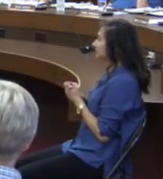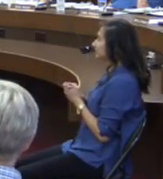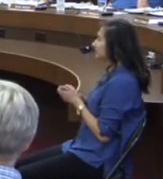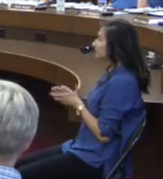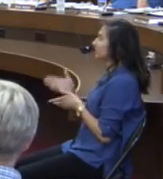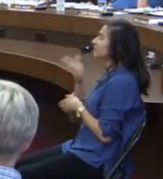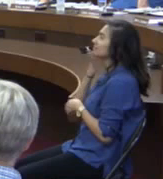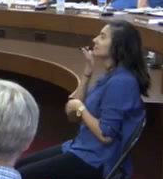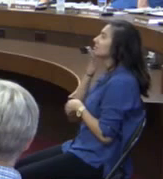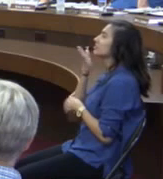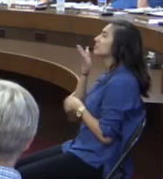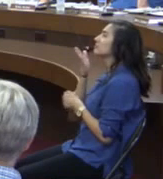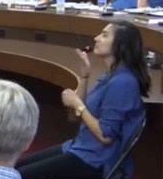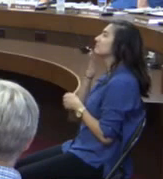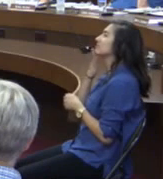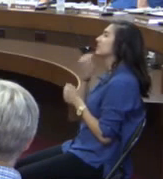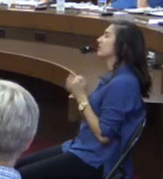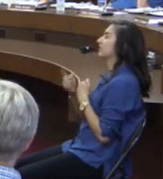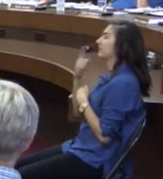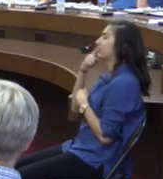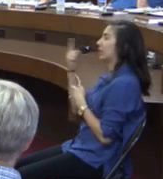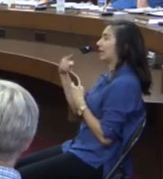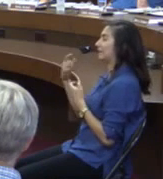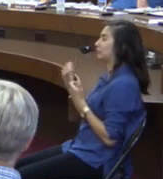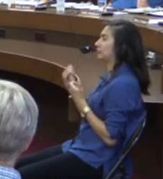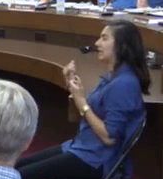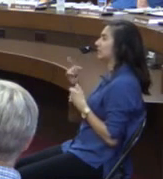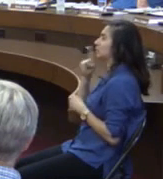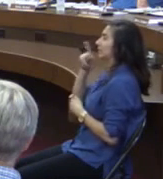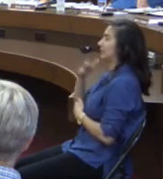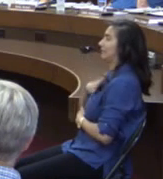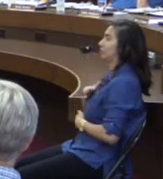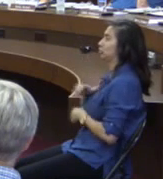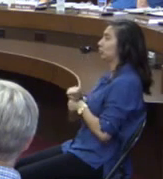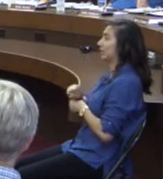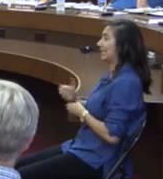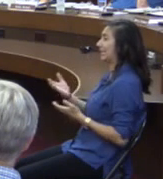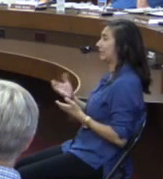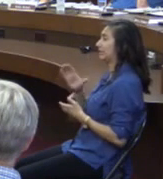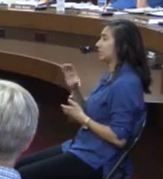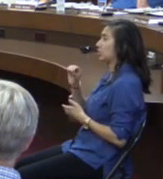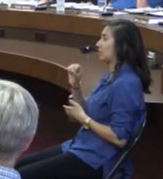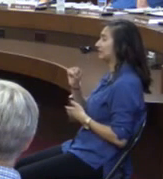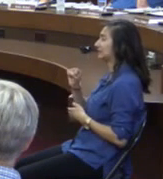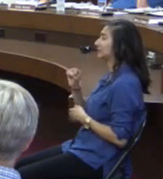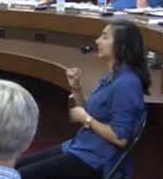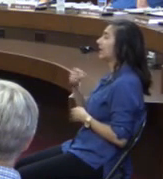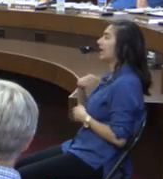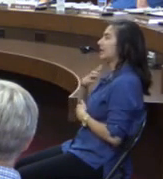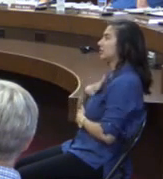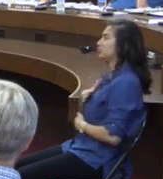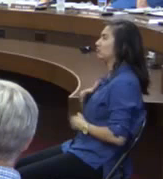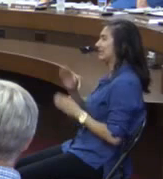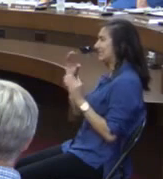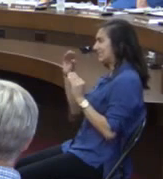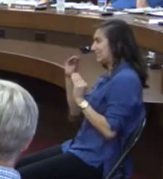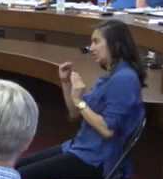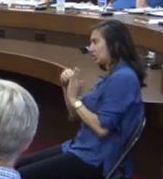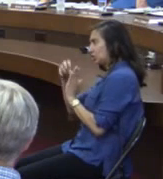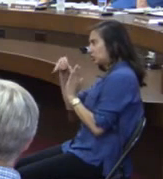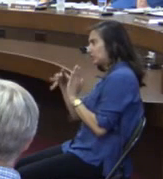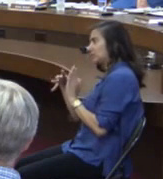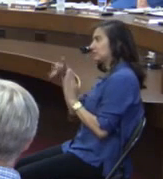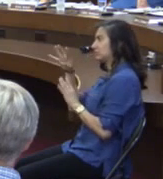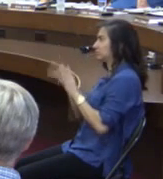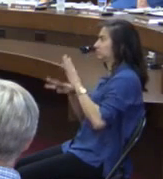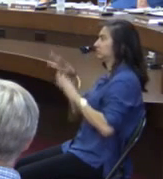Thank you, everyone, for being here today. It's been a pleasure working here at COS. I enjoy teaching students of all